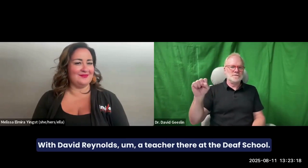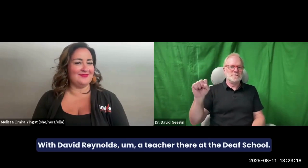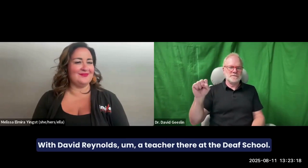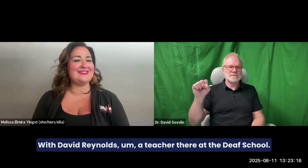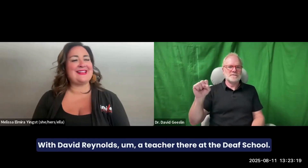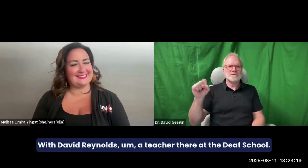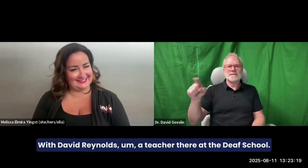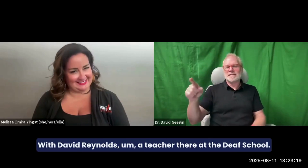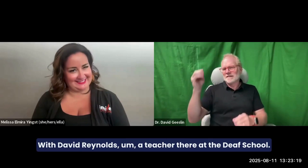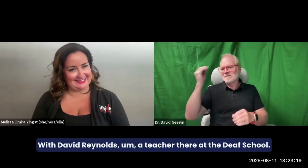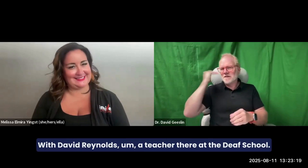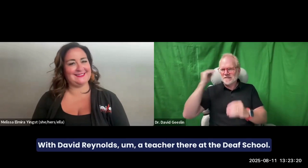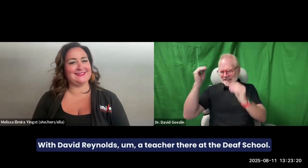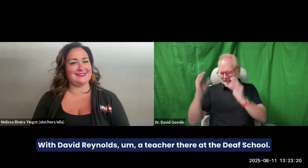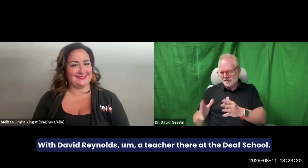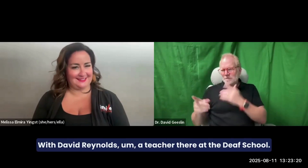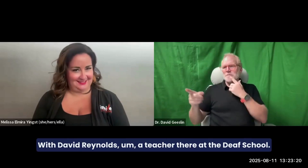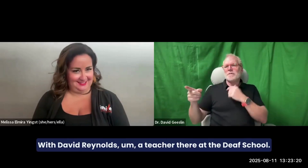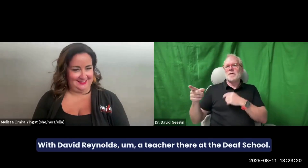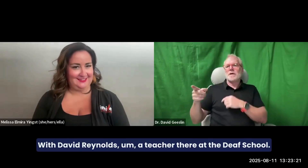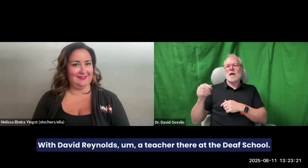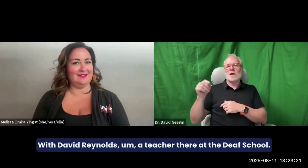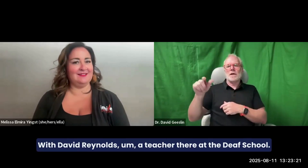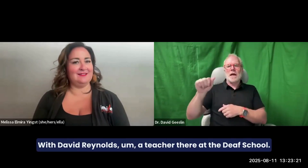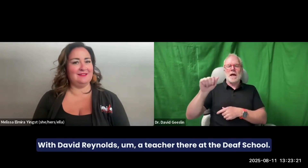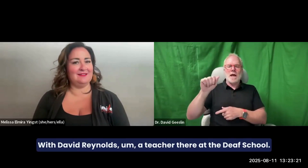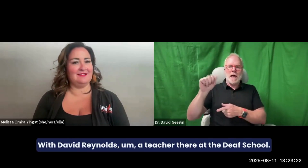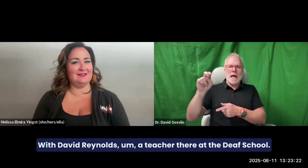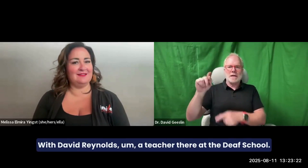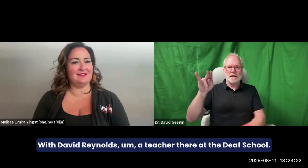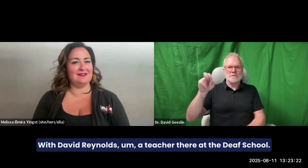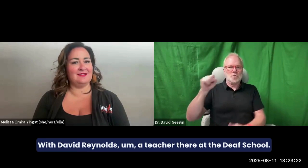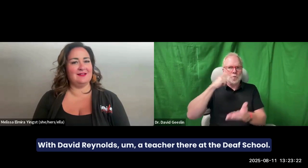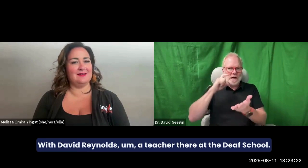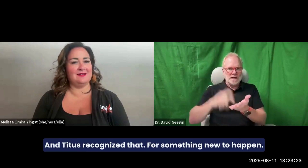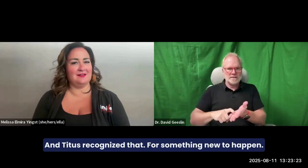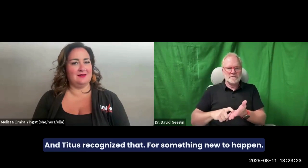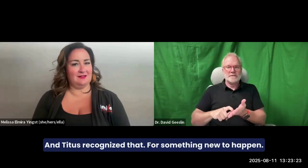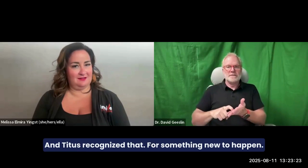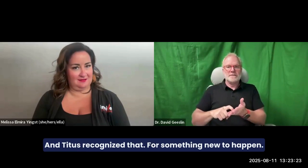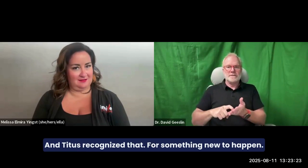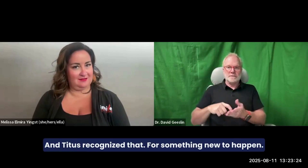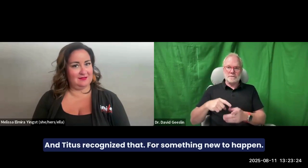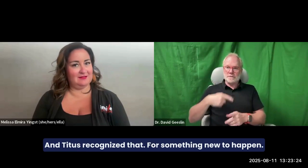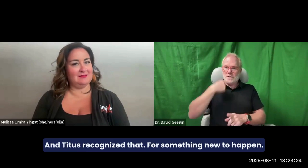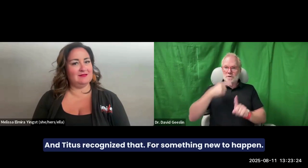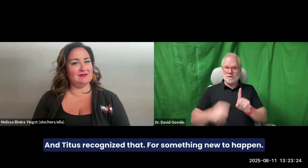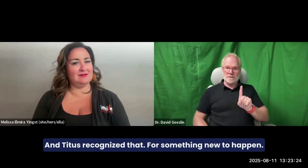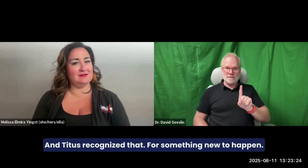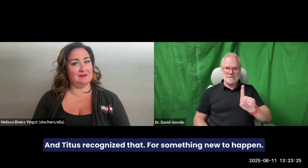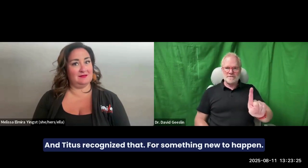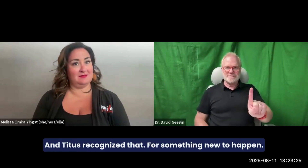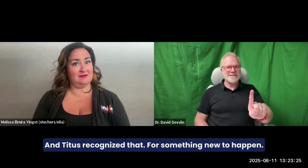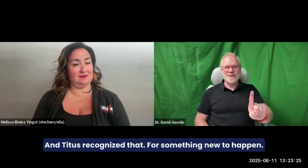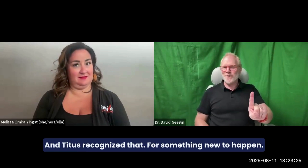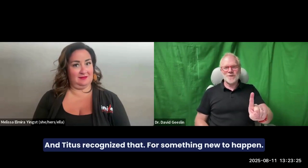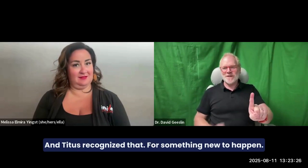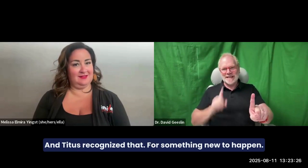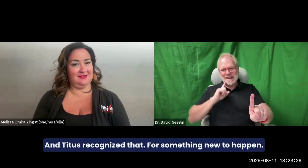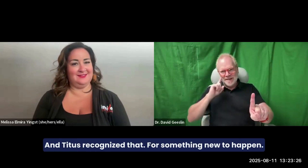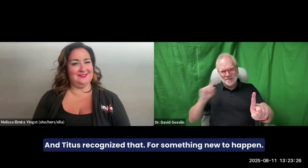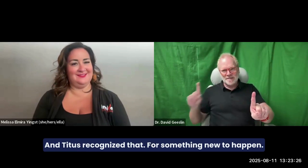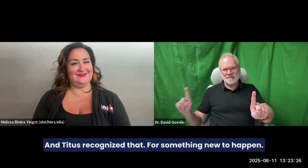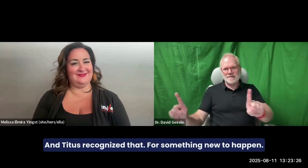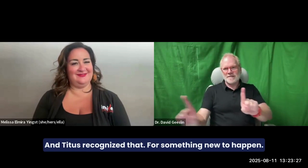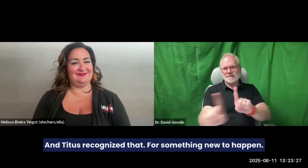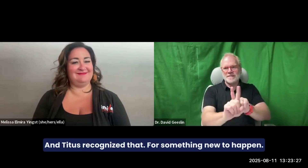ISD with David Reynolds, a teacher there at the deaf school. Ann Titus recognized